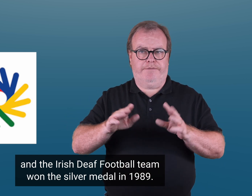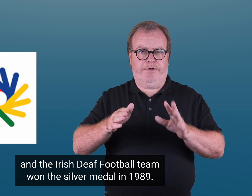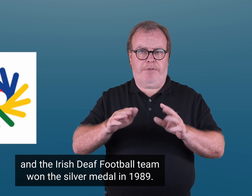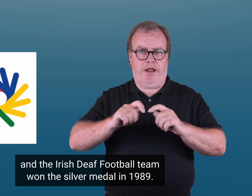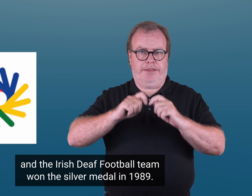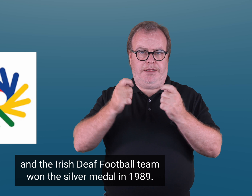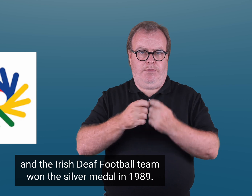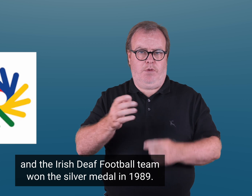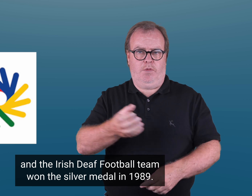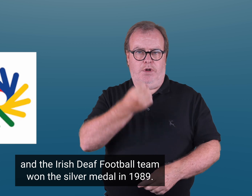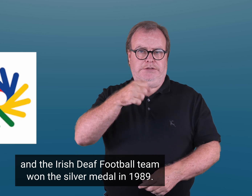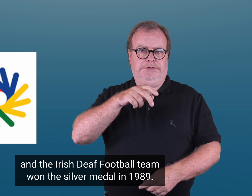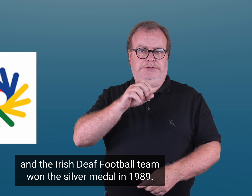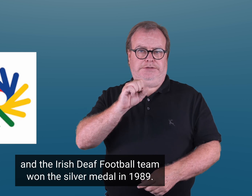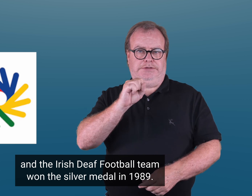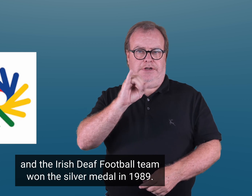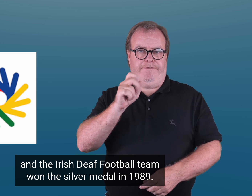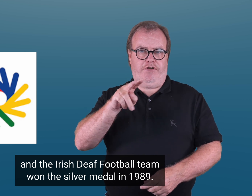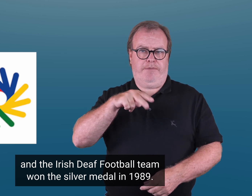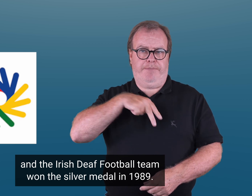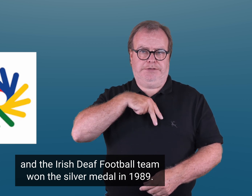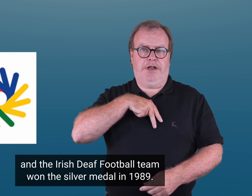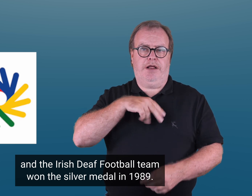deaf football team won the silver medal in 1989.